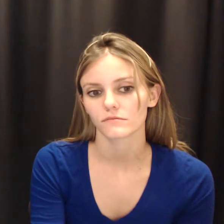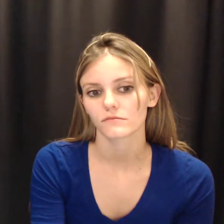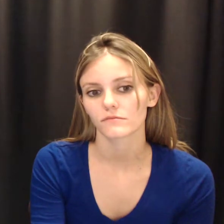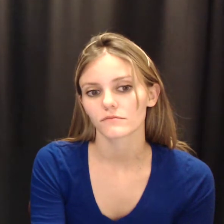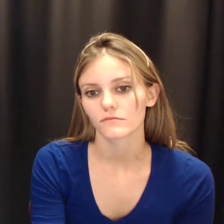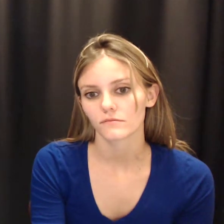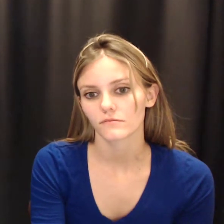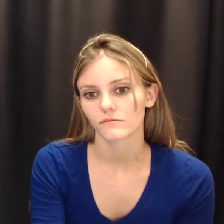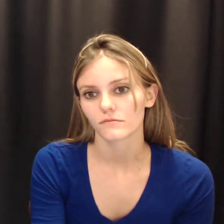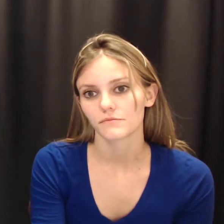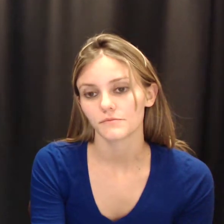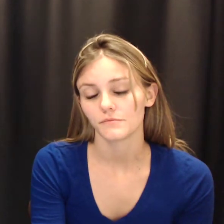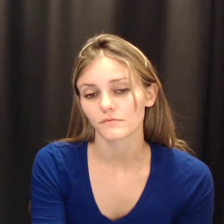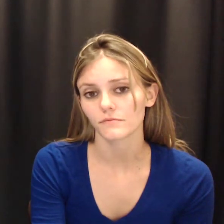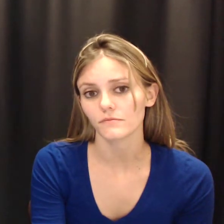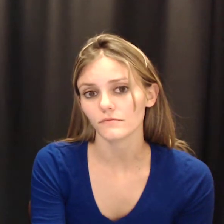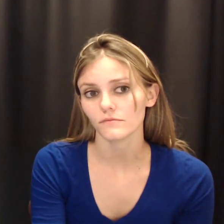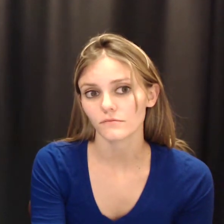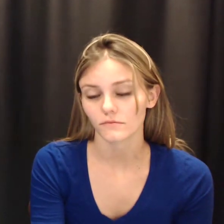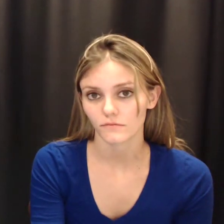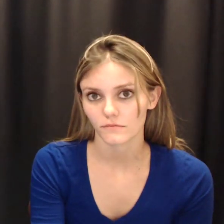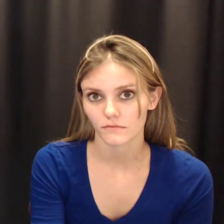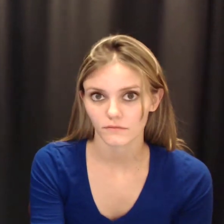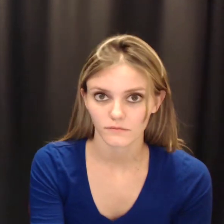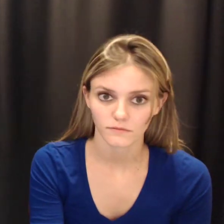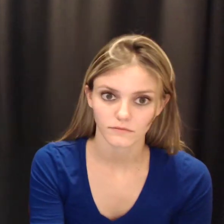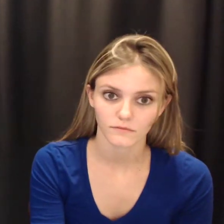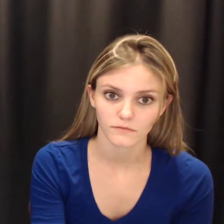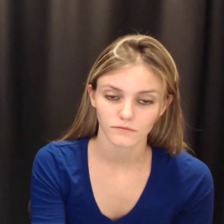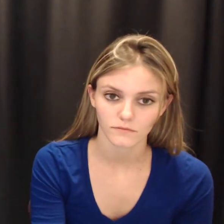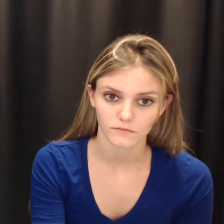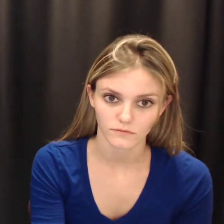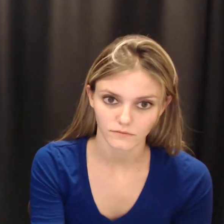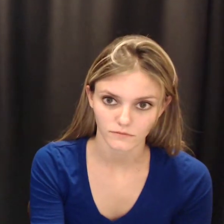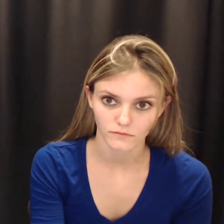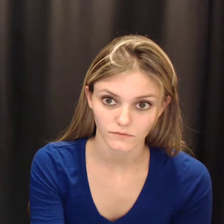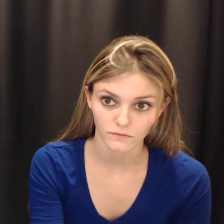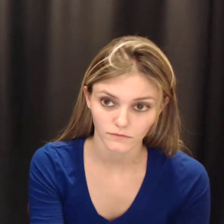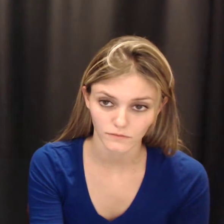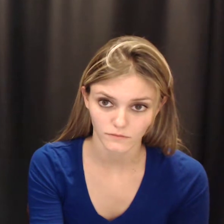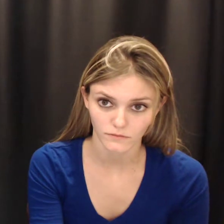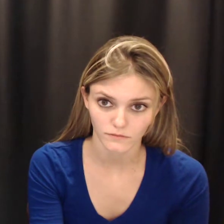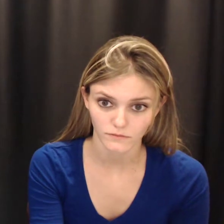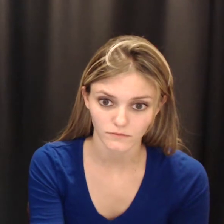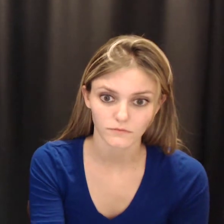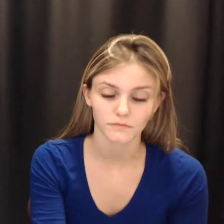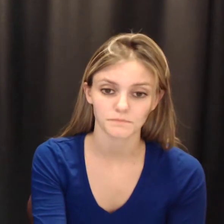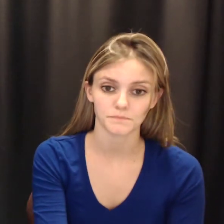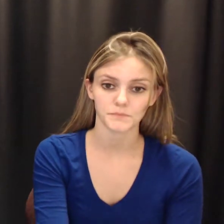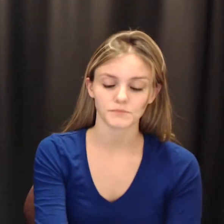At your previous jobs, did you use any assistive technology to help you accomplish your tasks?